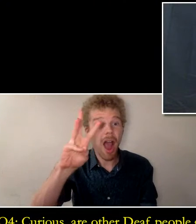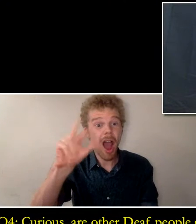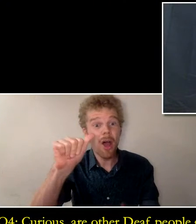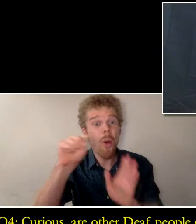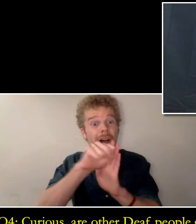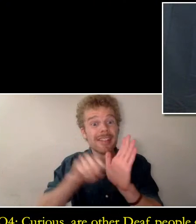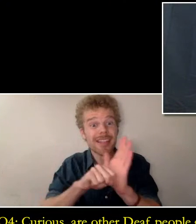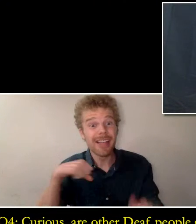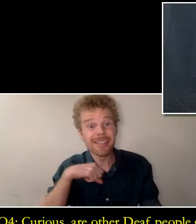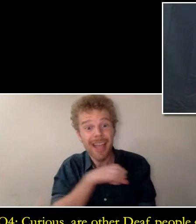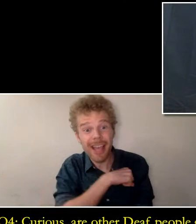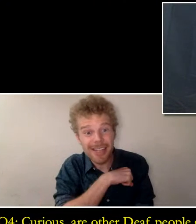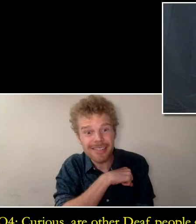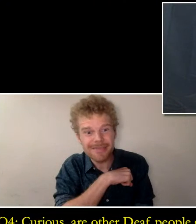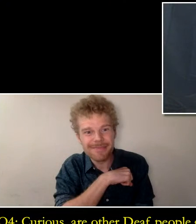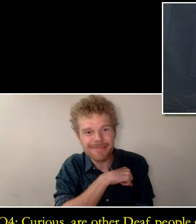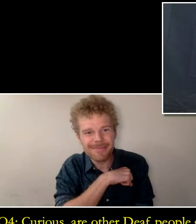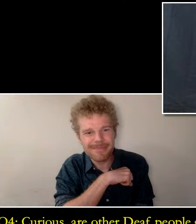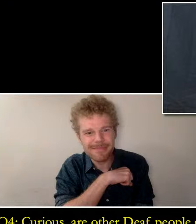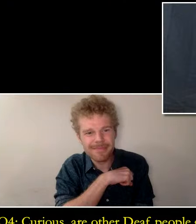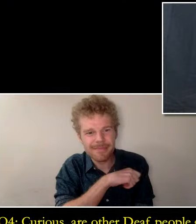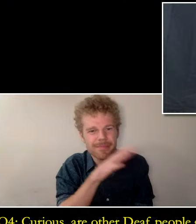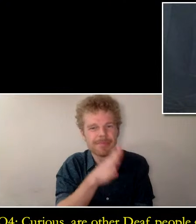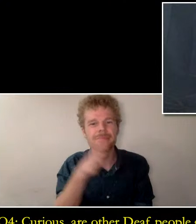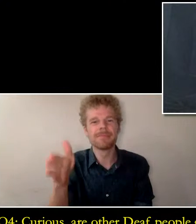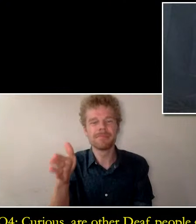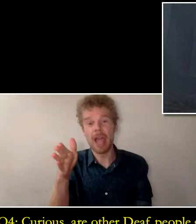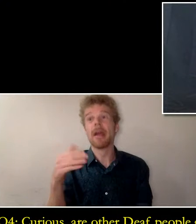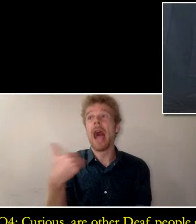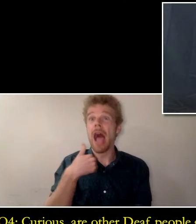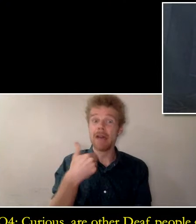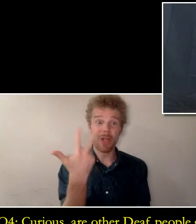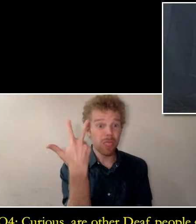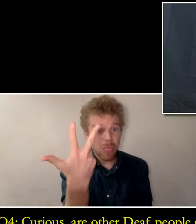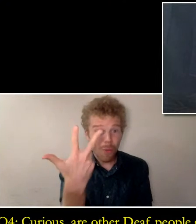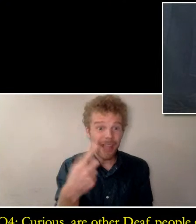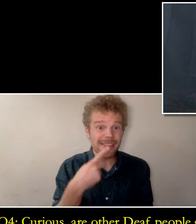And this year, C.J. Peterson ran for the Iowa State Senate.